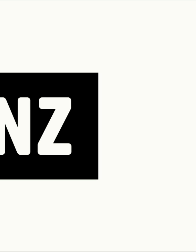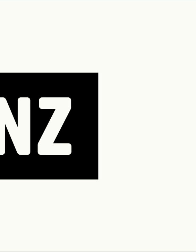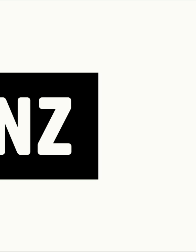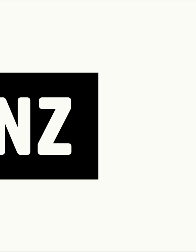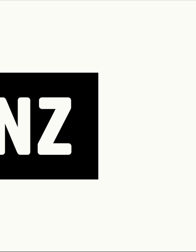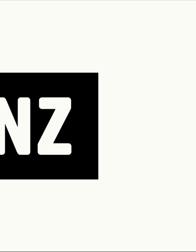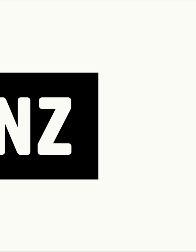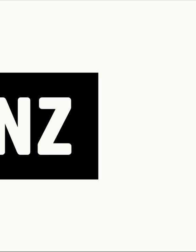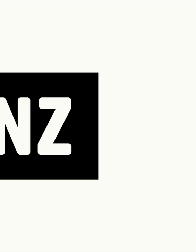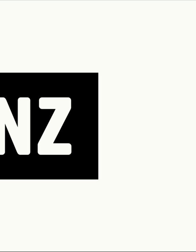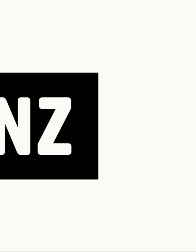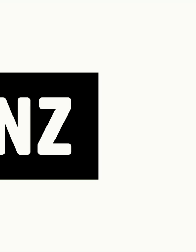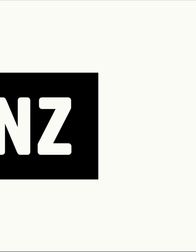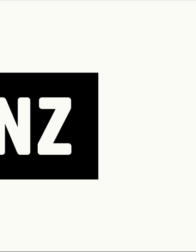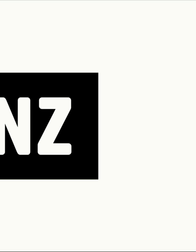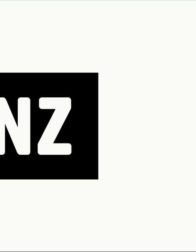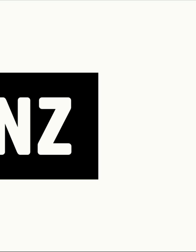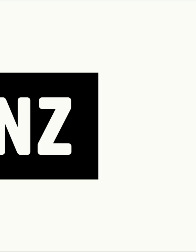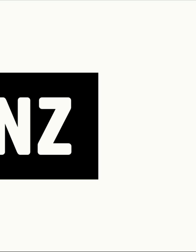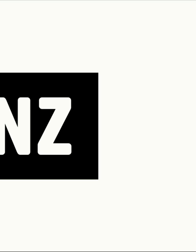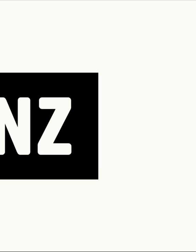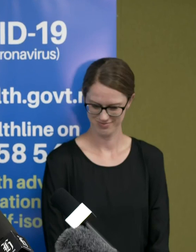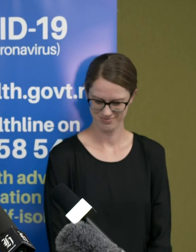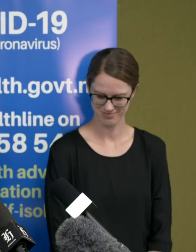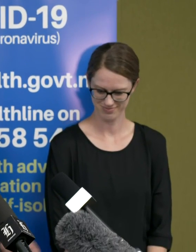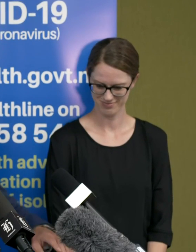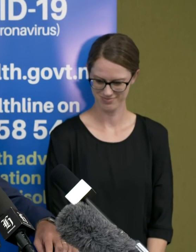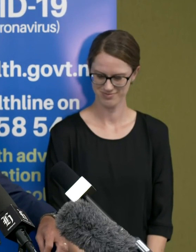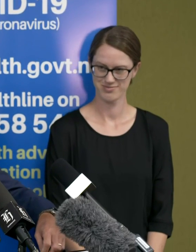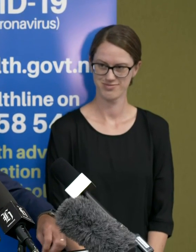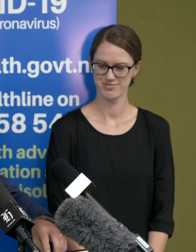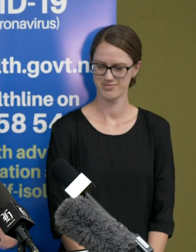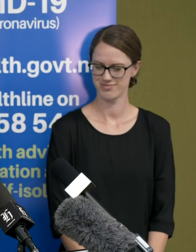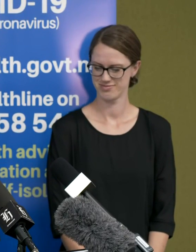Once near the boundary of the...